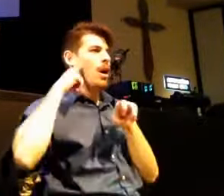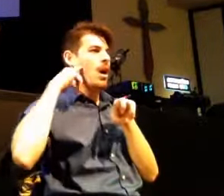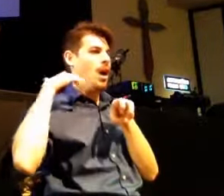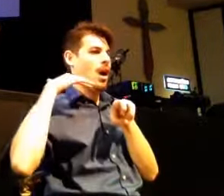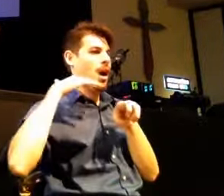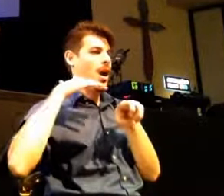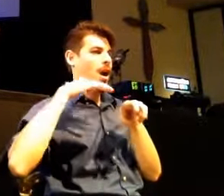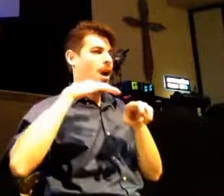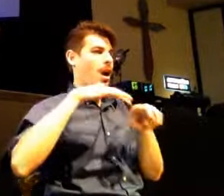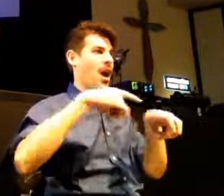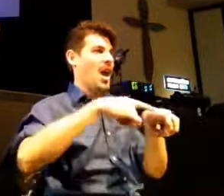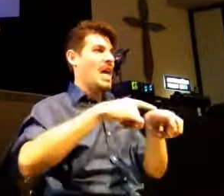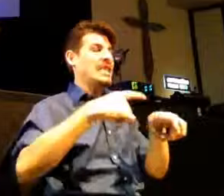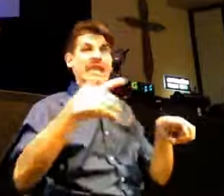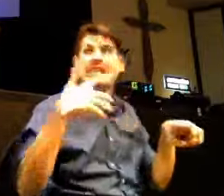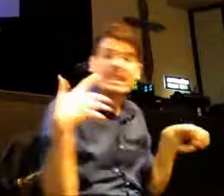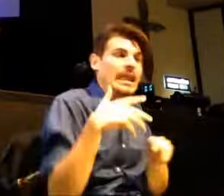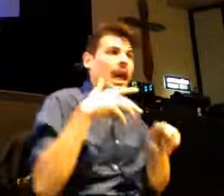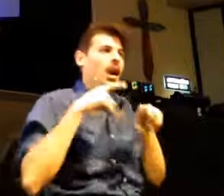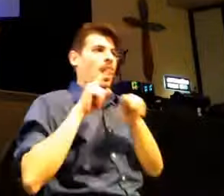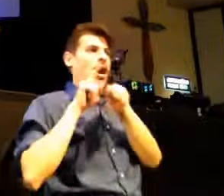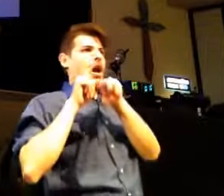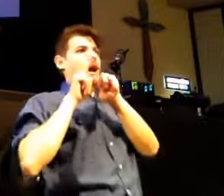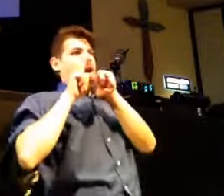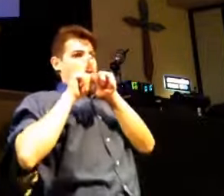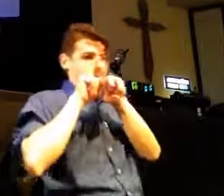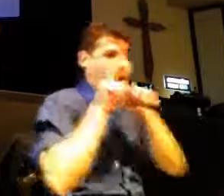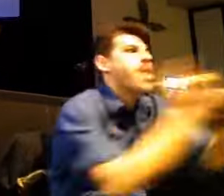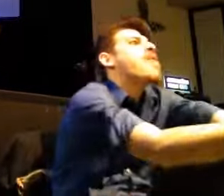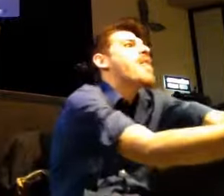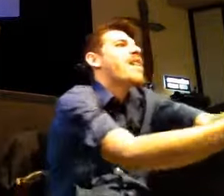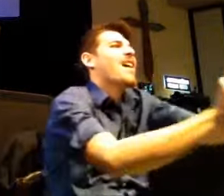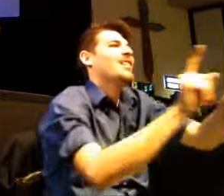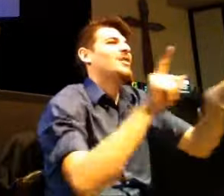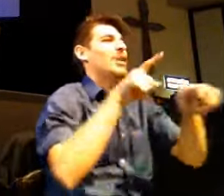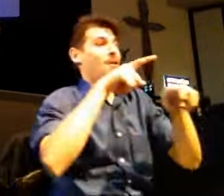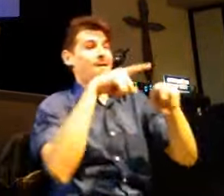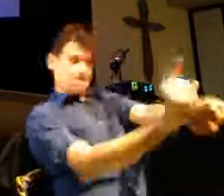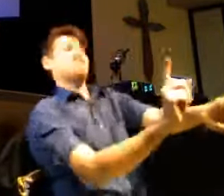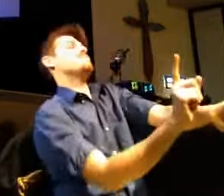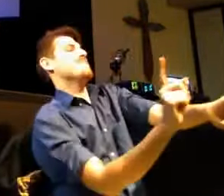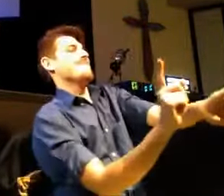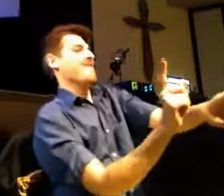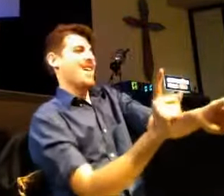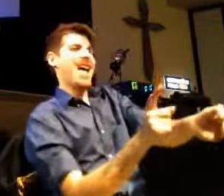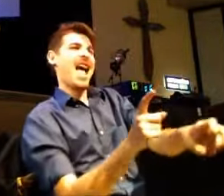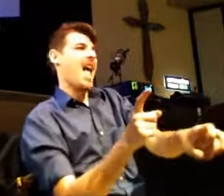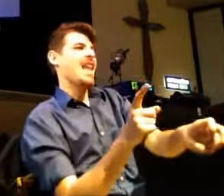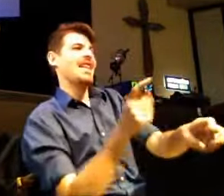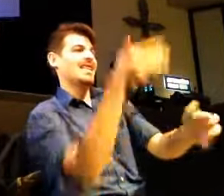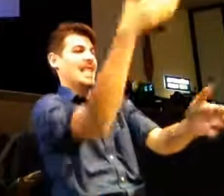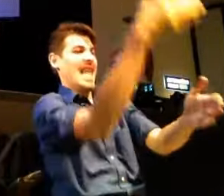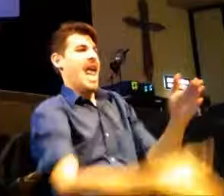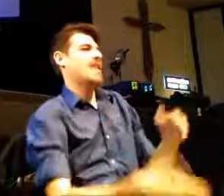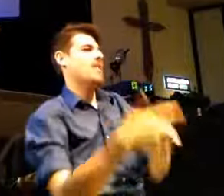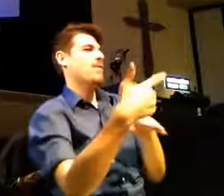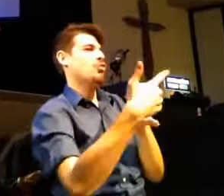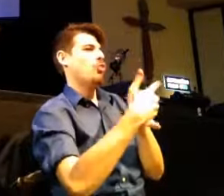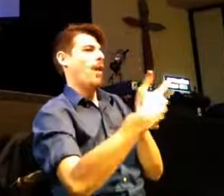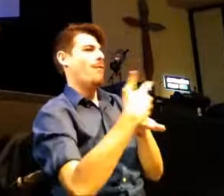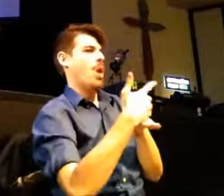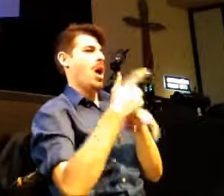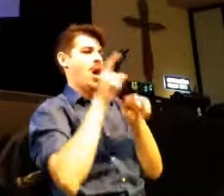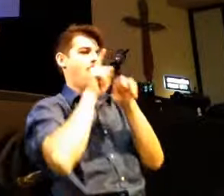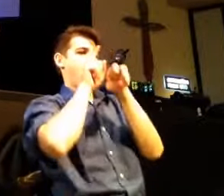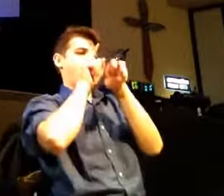of scared, and he runs a little bit faster, and all of a sudden, Coley's like, and they get to the end of the driveway,